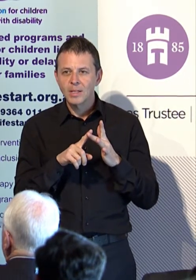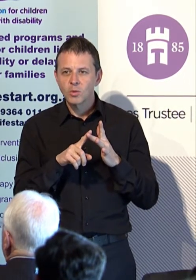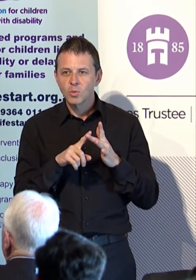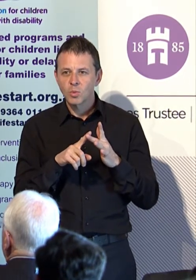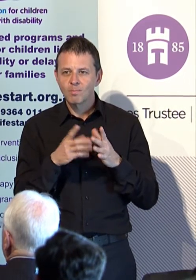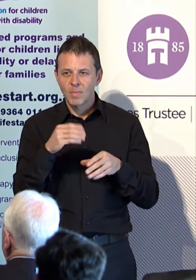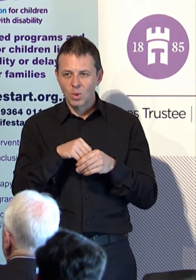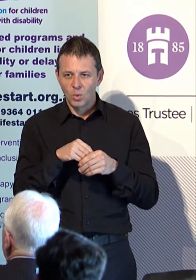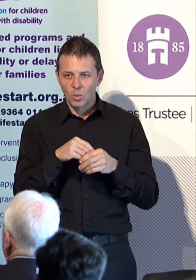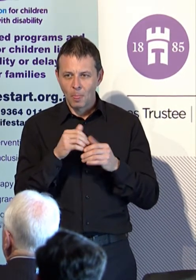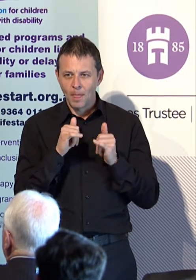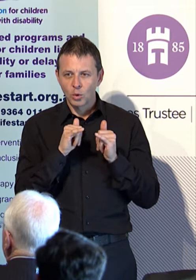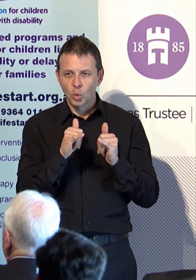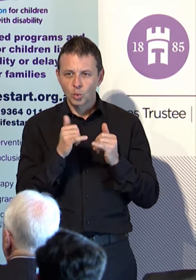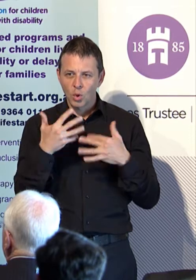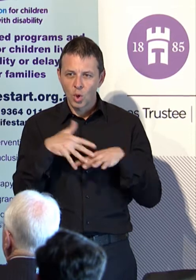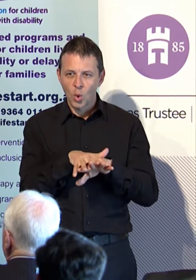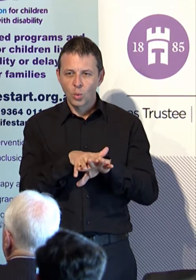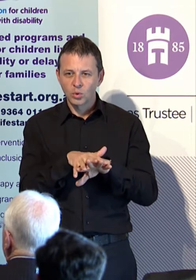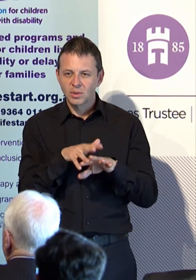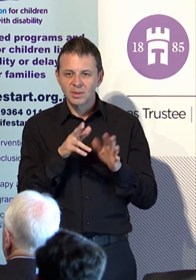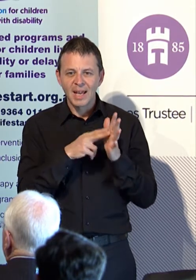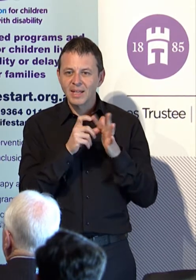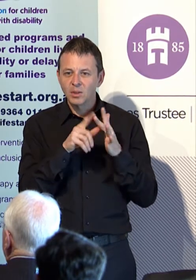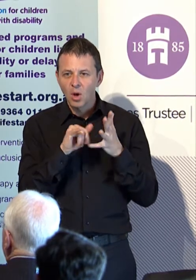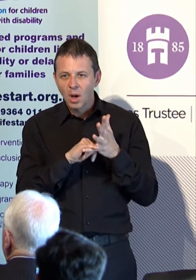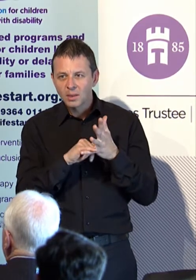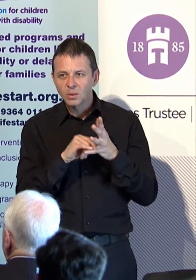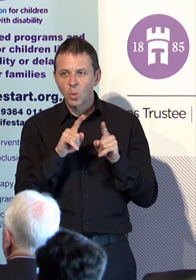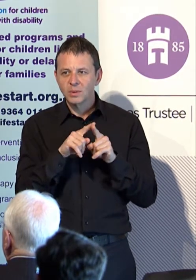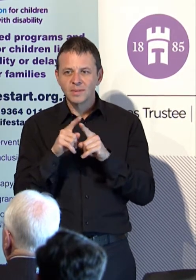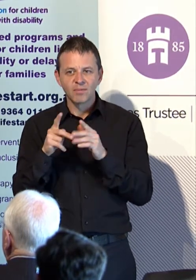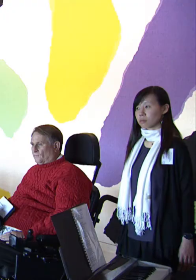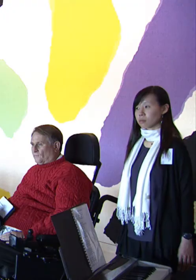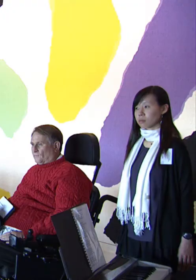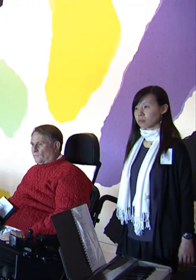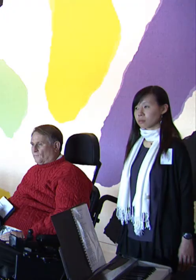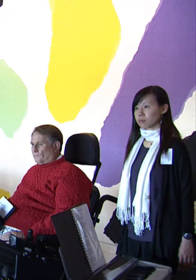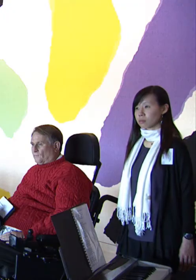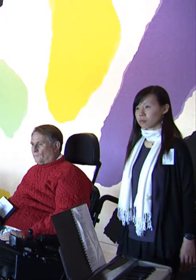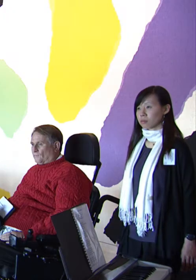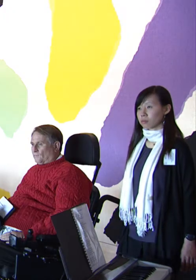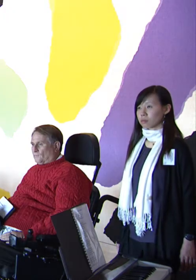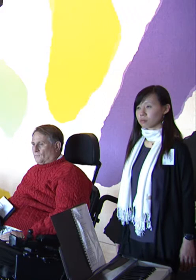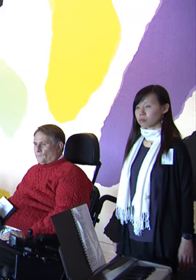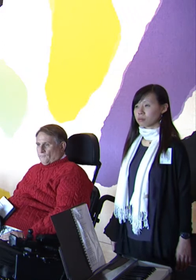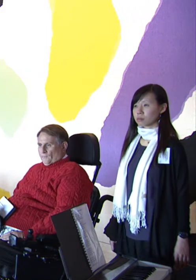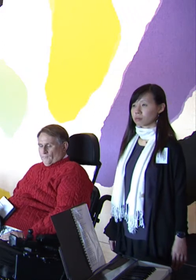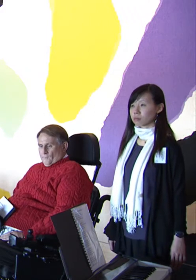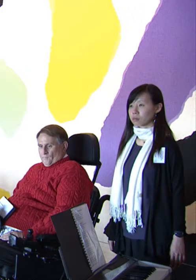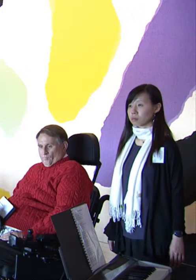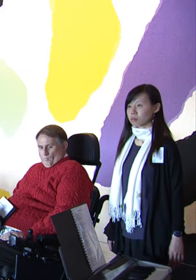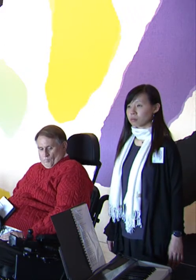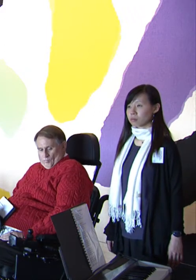of the day, whether it's the NDIS, whether it's the programs that disability agencies provide or mainstream services provide, we want